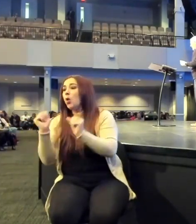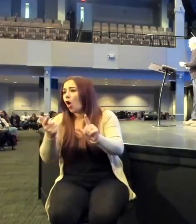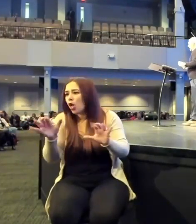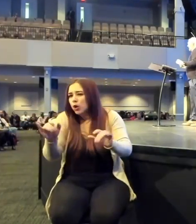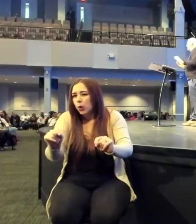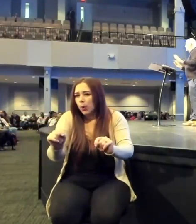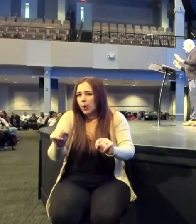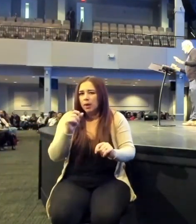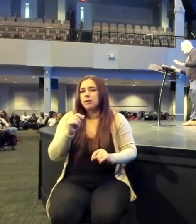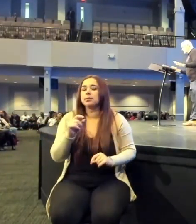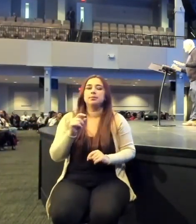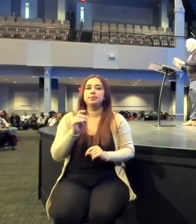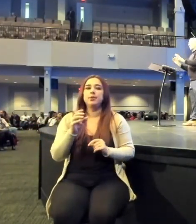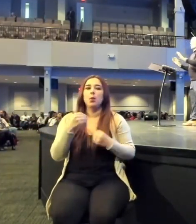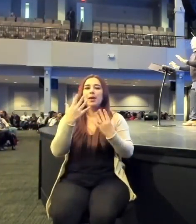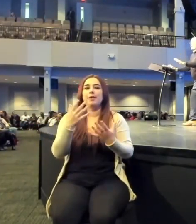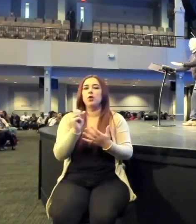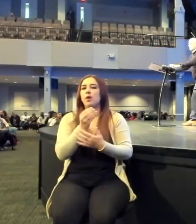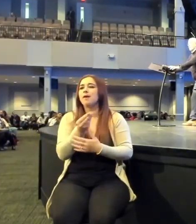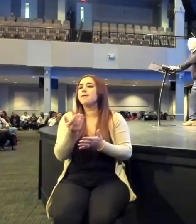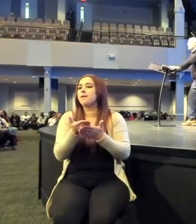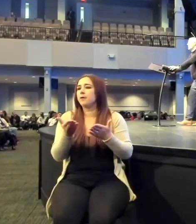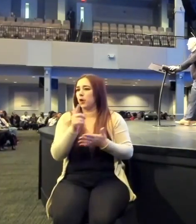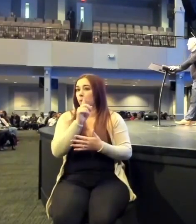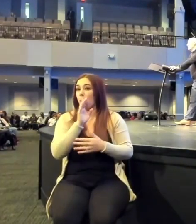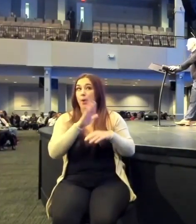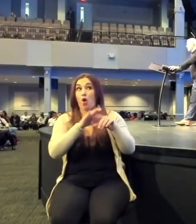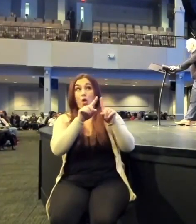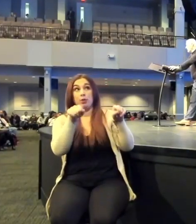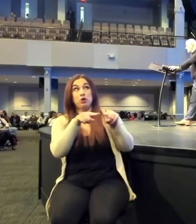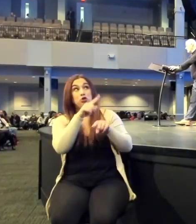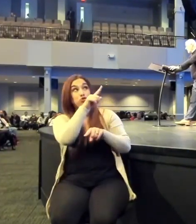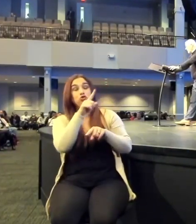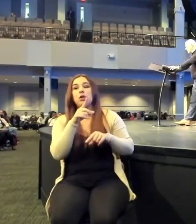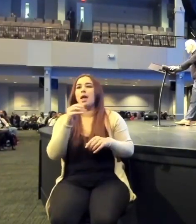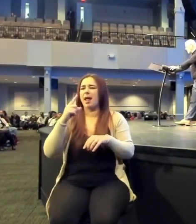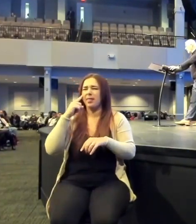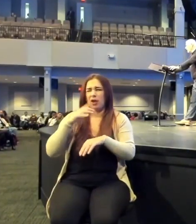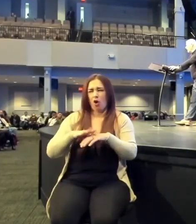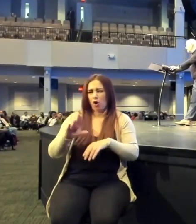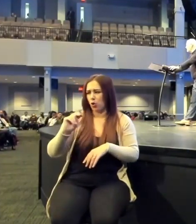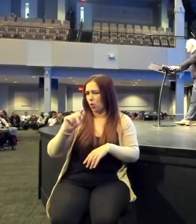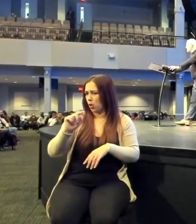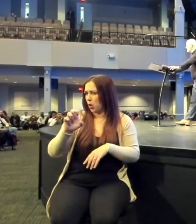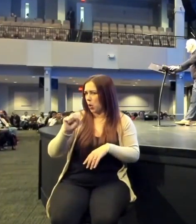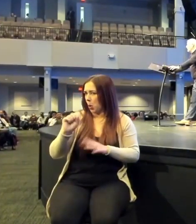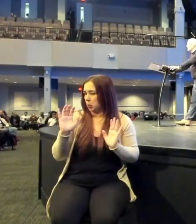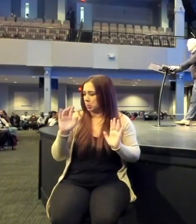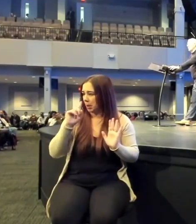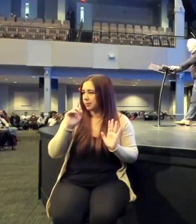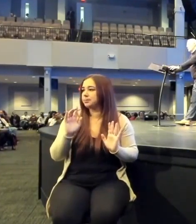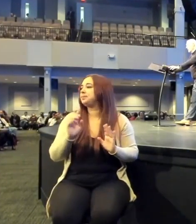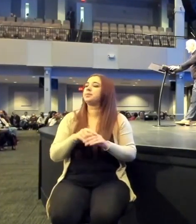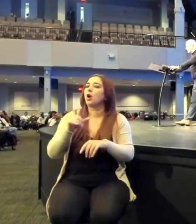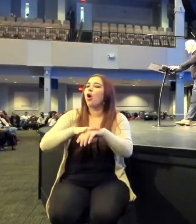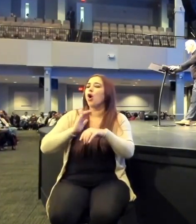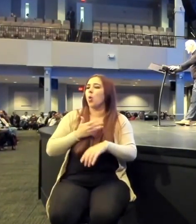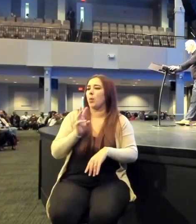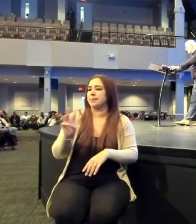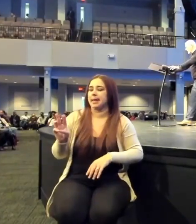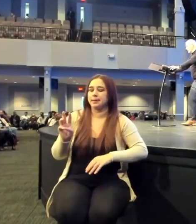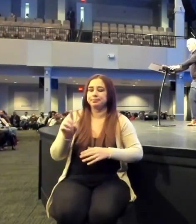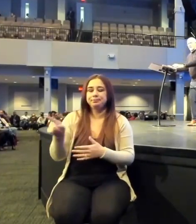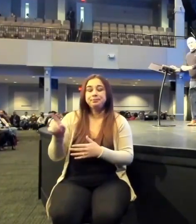I'm going to give you a few things that these are going to be on the screen. They'll also be in your notes, I believe, as well, at least your extended notes that you find on our